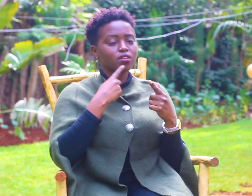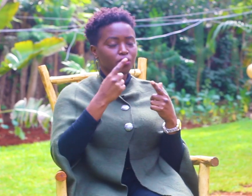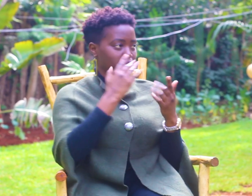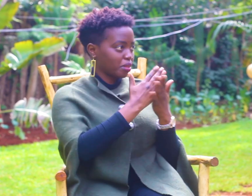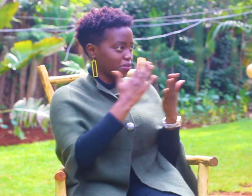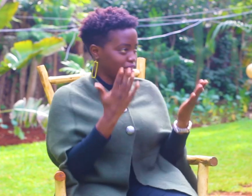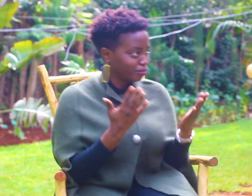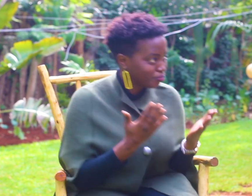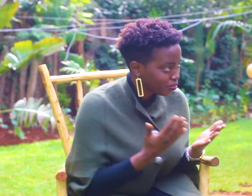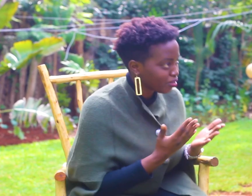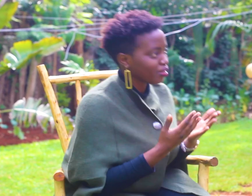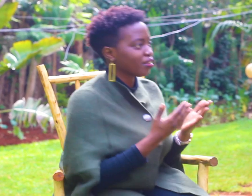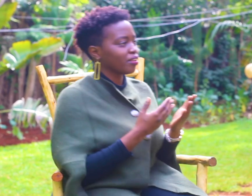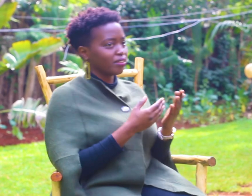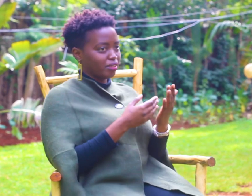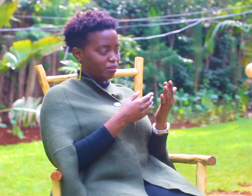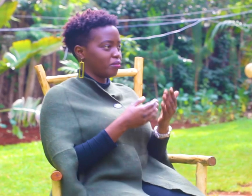So I want to tell Dad something.